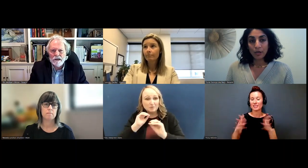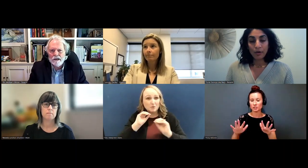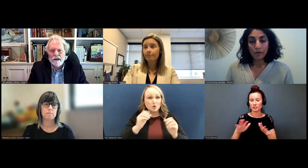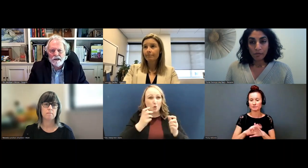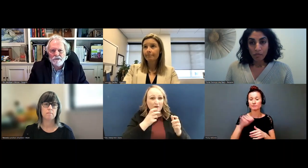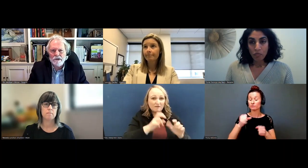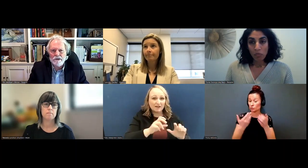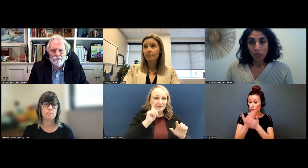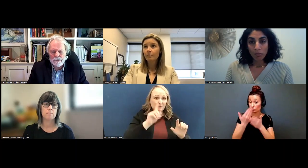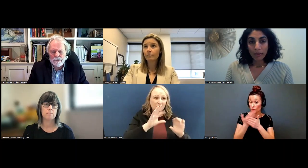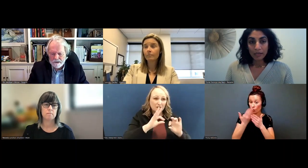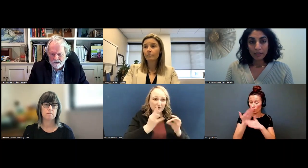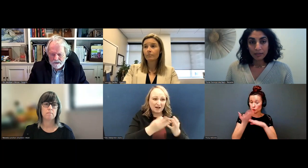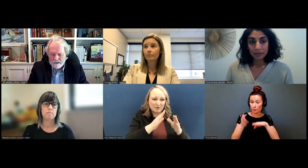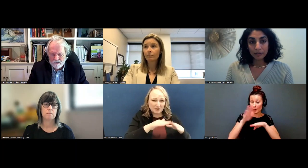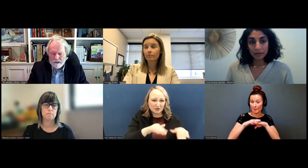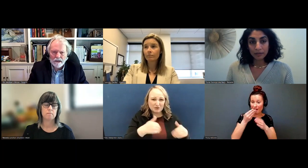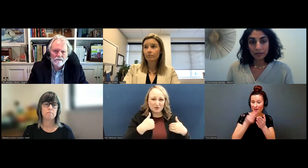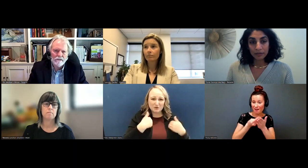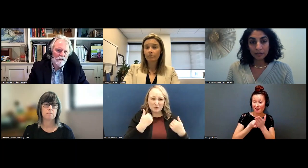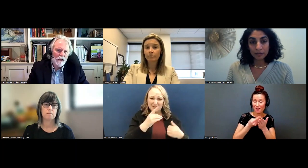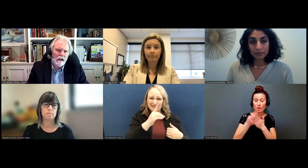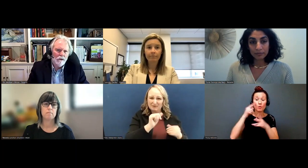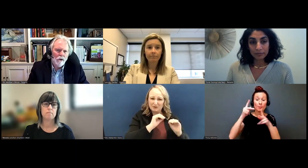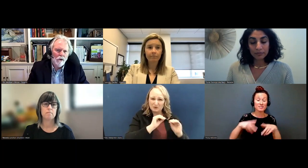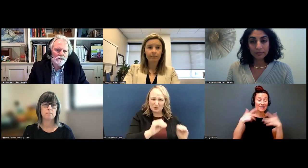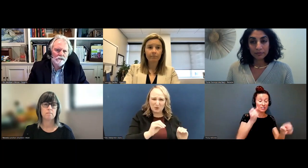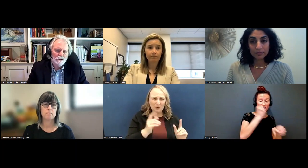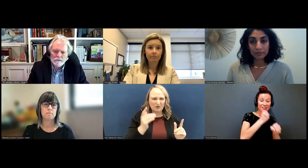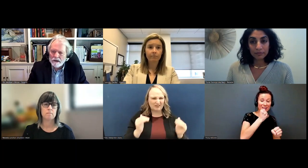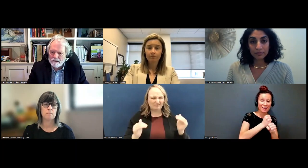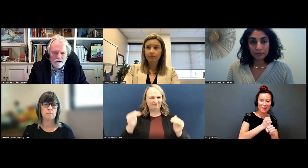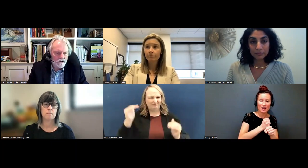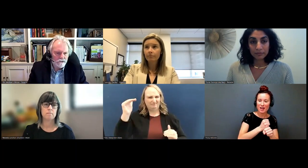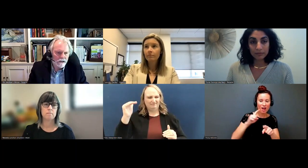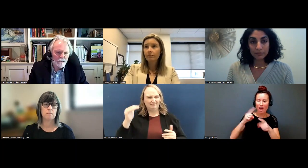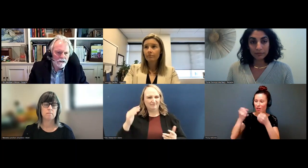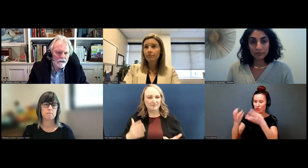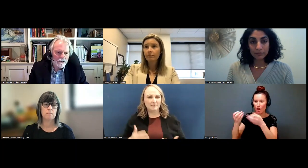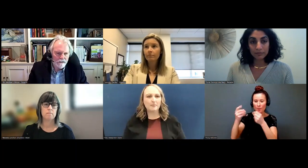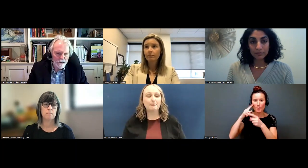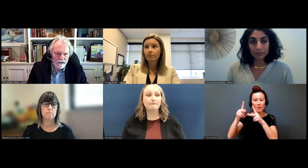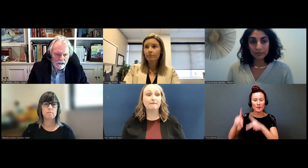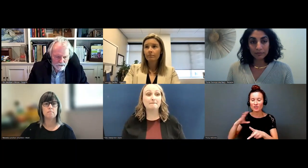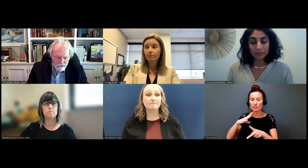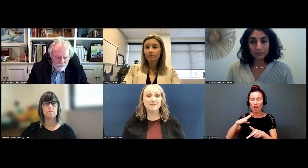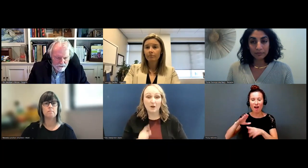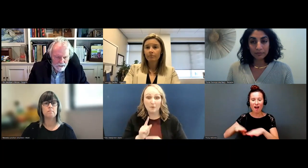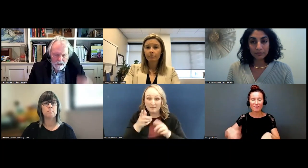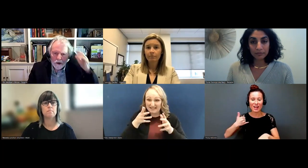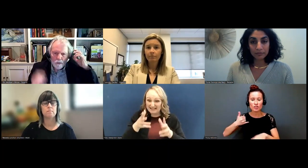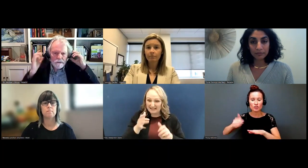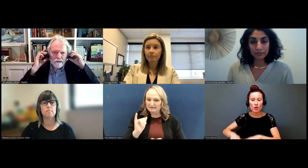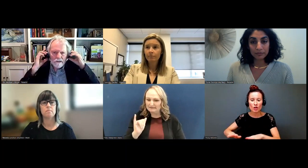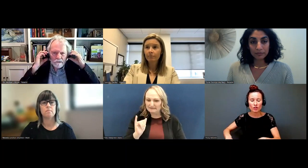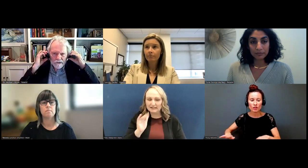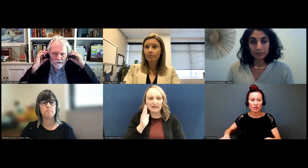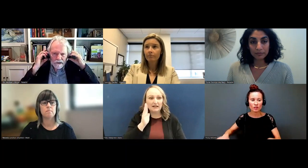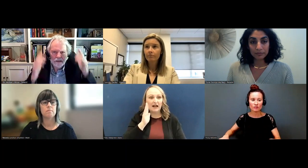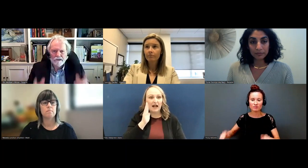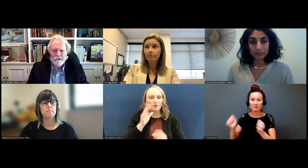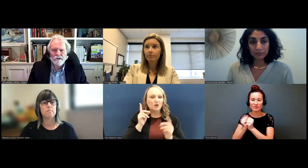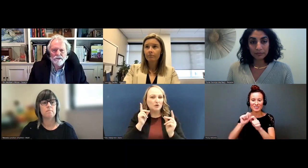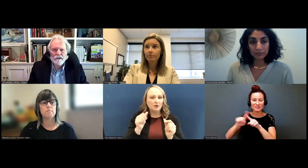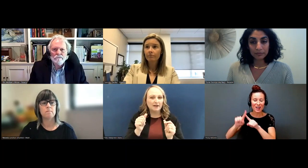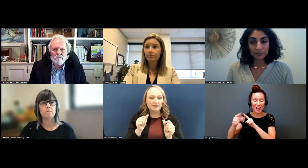with children and youth with disabilities. So that's kind of a watch your space. If I've just got a minute left, Brenda, I'll just quickly, one thing that's been